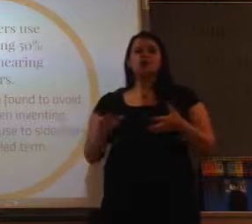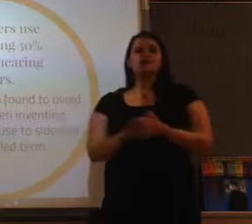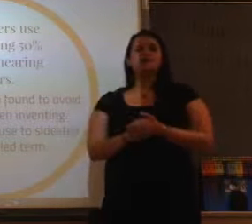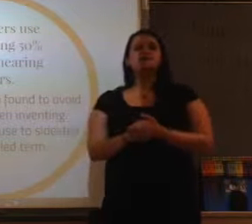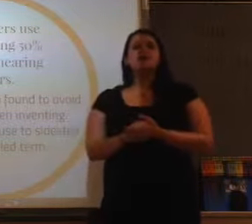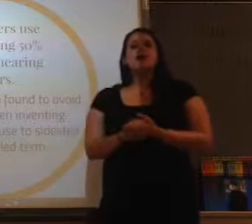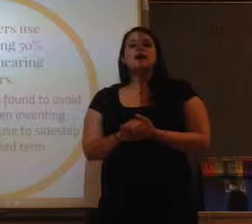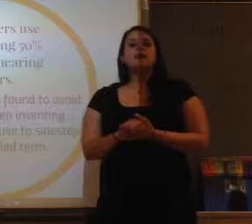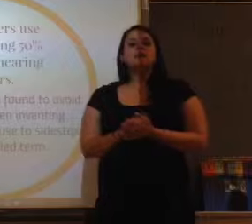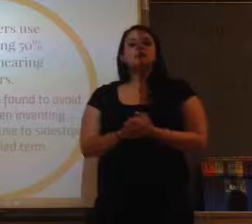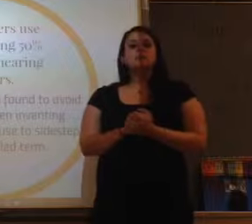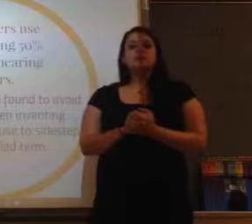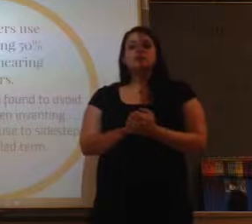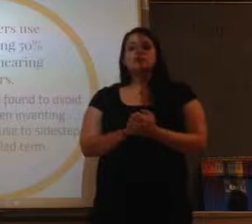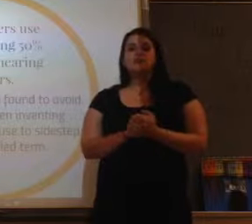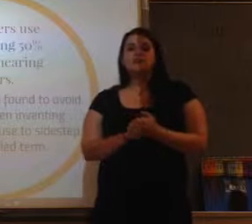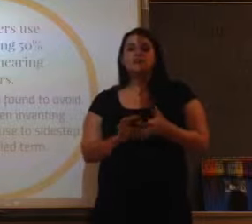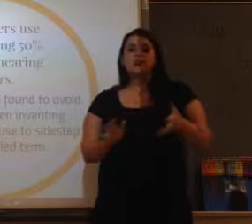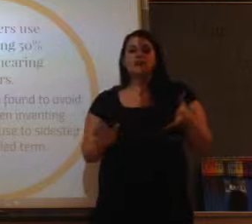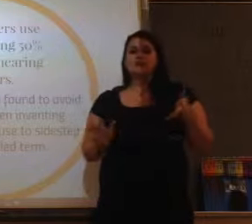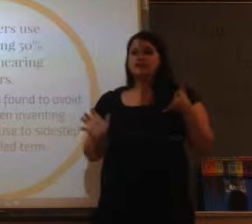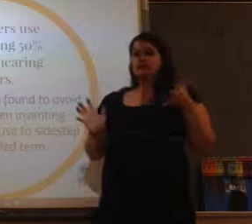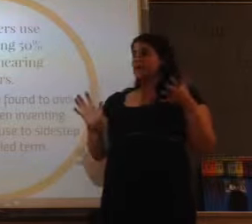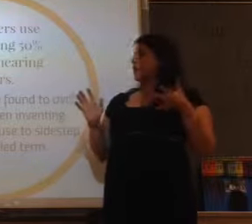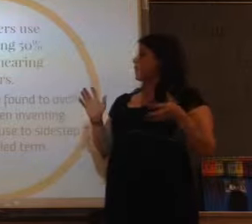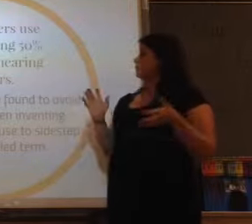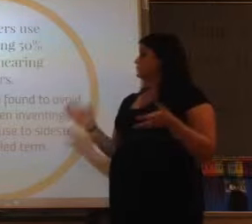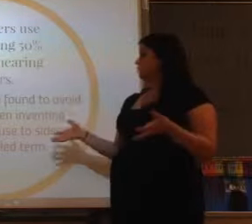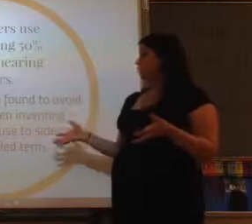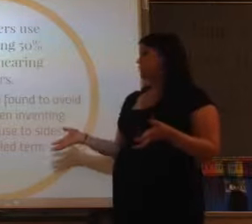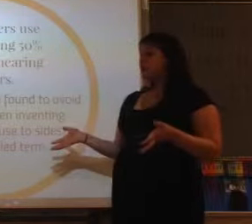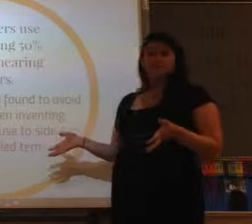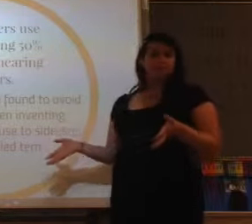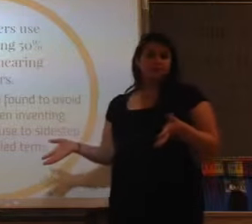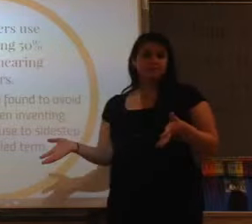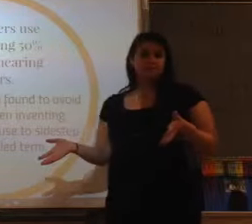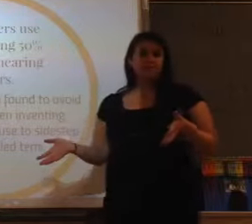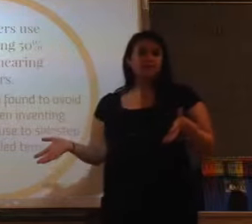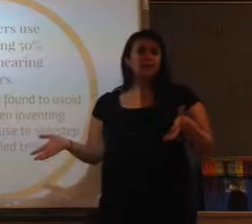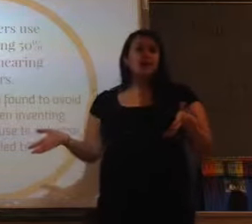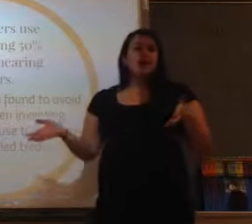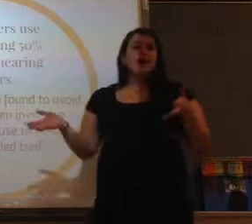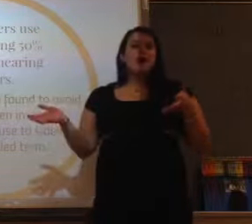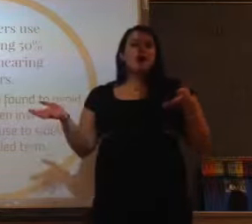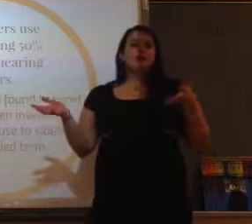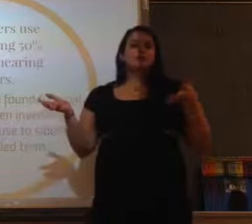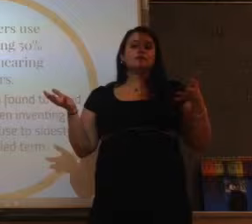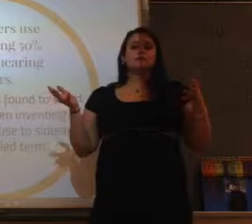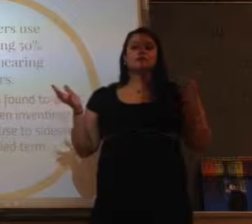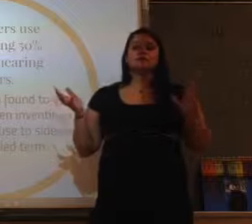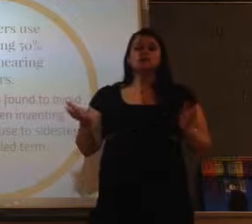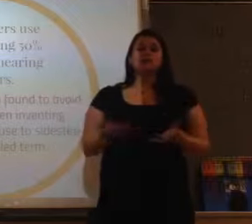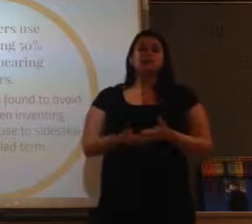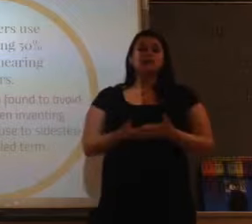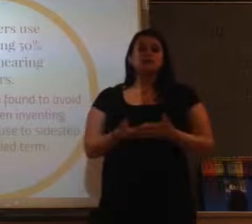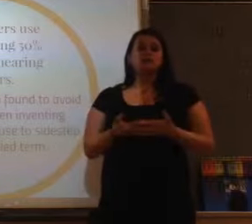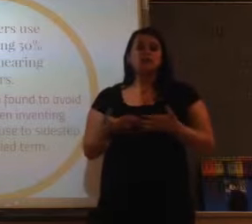context. And interpreters are also found to avoid fingerspelling Sometimes they'll use classroom